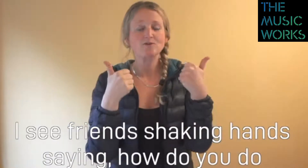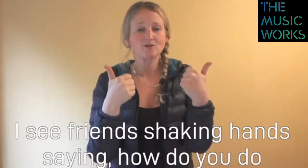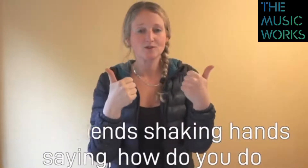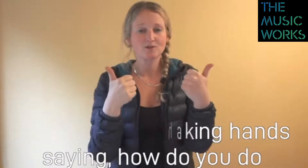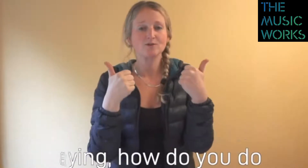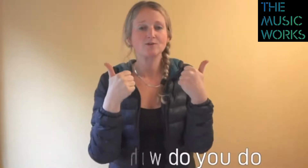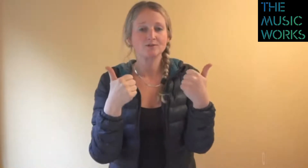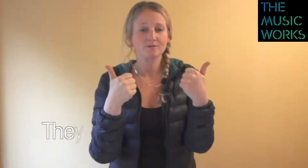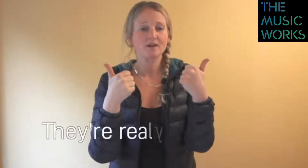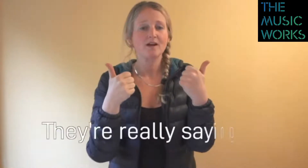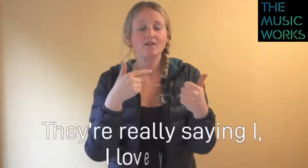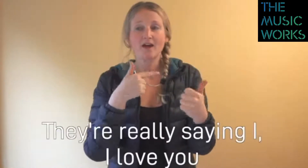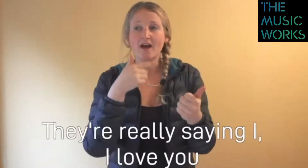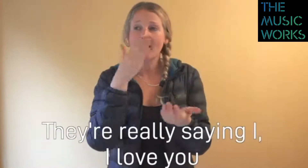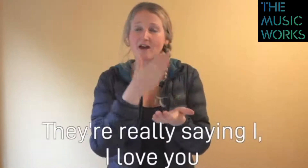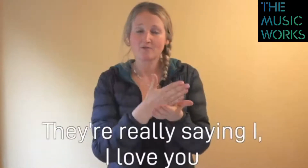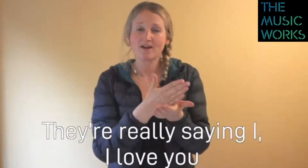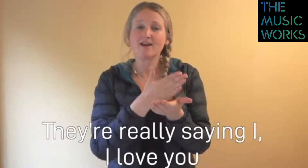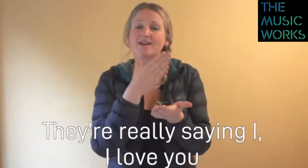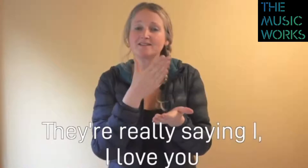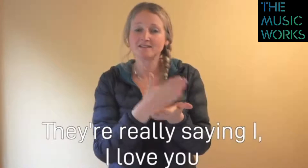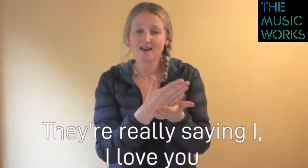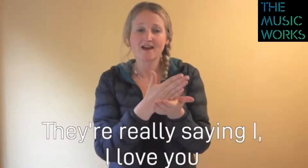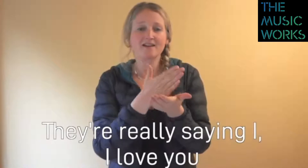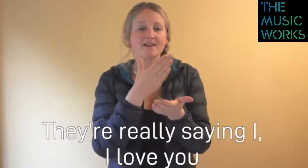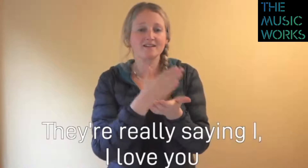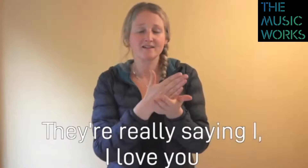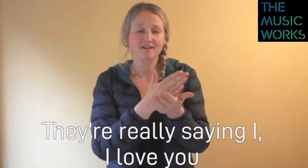do? They're really saying,